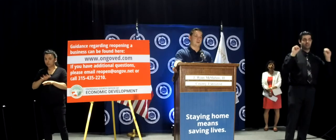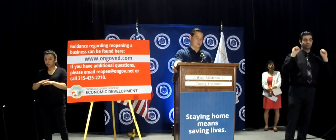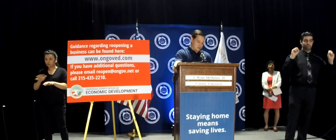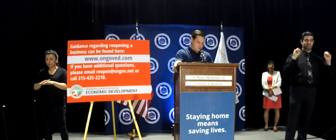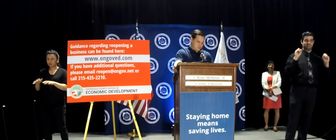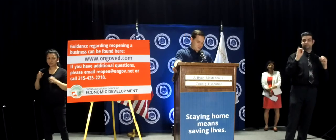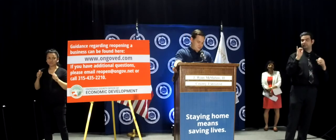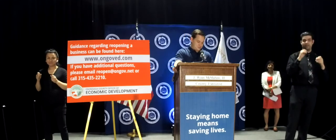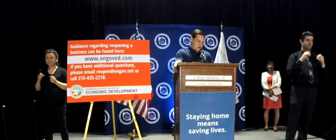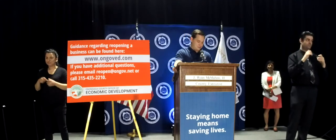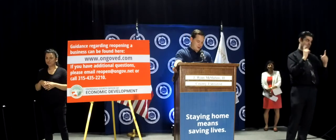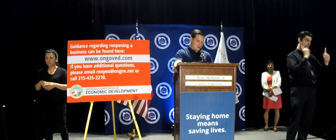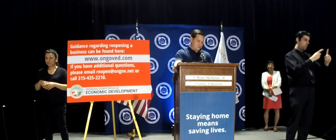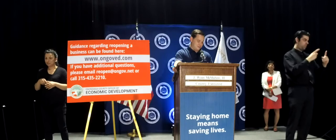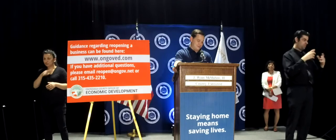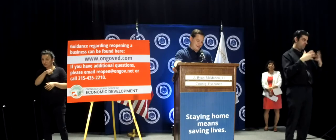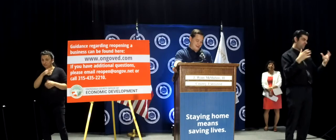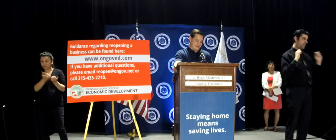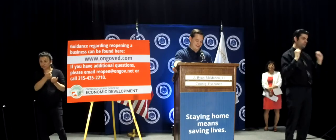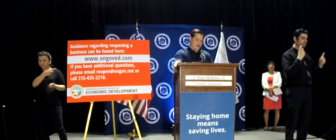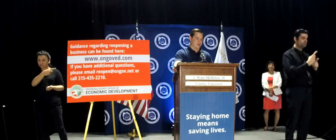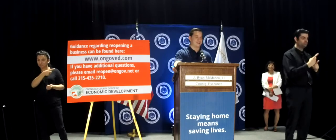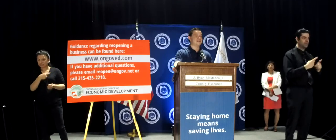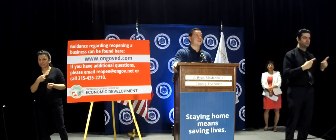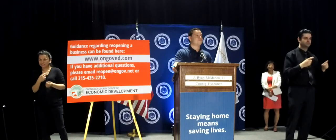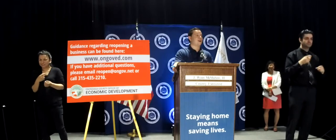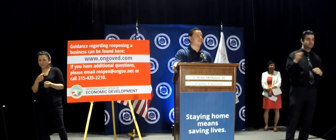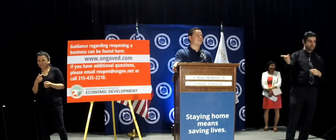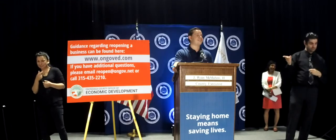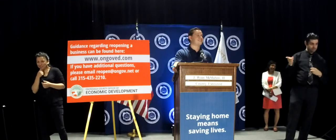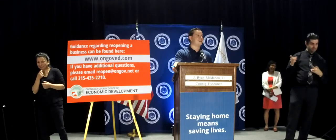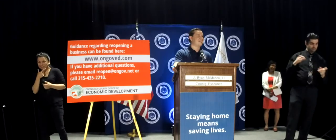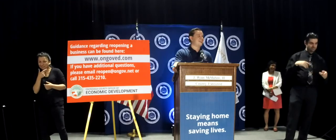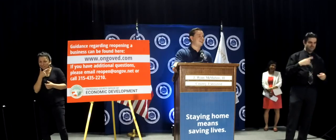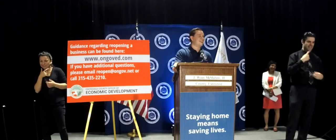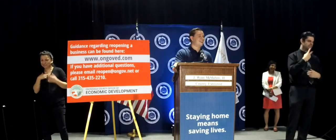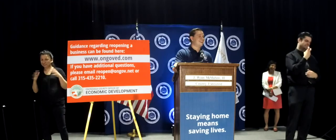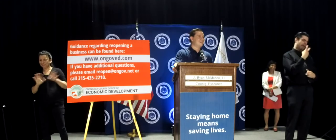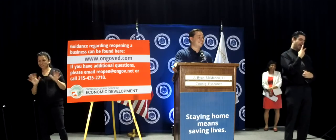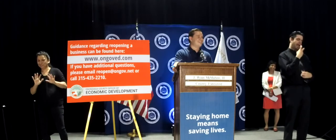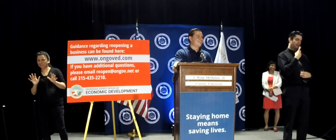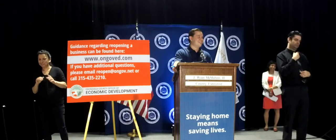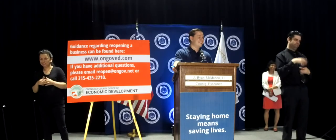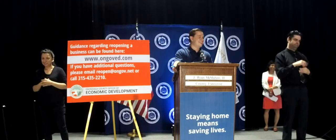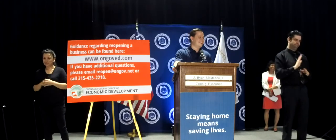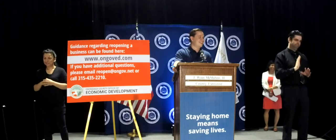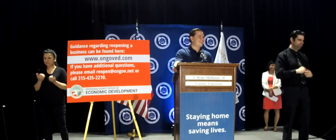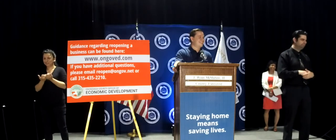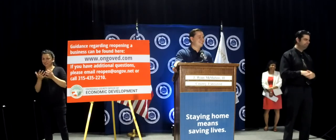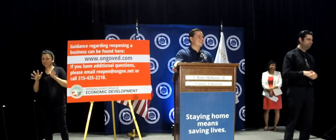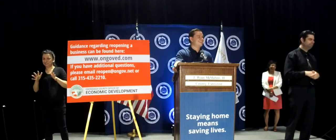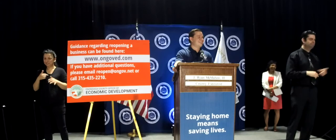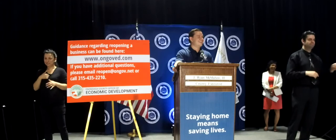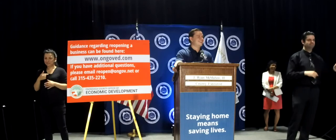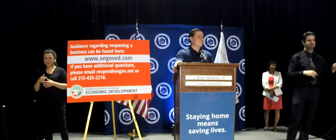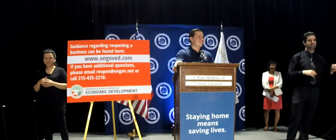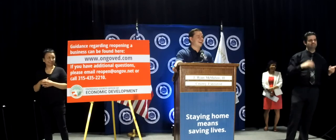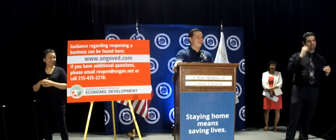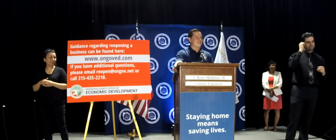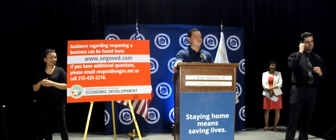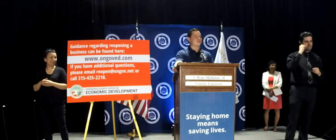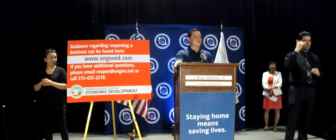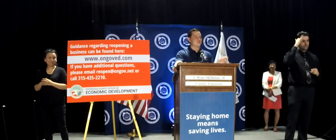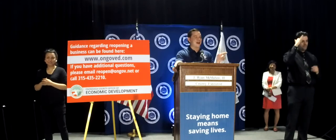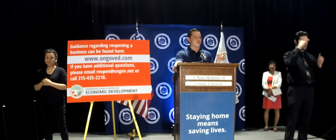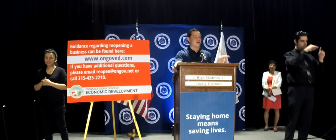on? time. Okay. Are you doing it, Ryan? I doubt it. You can also But do it's, you can also do Buffalo to Albany, which is 500K.